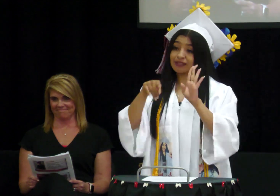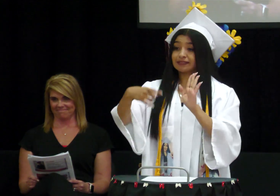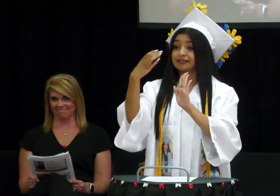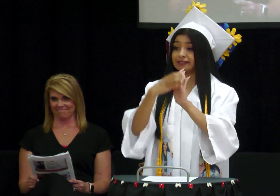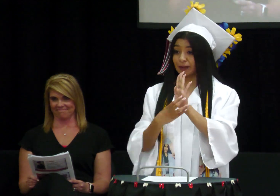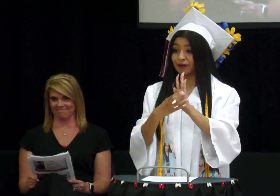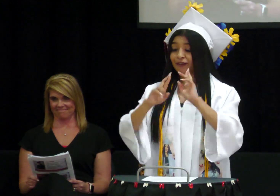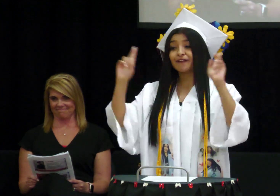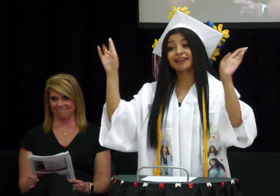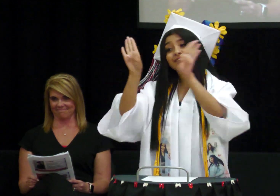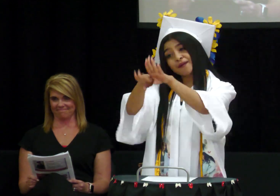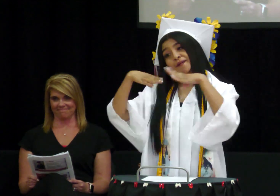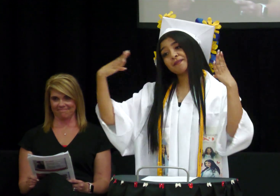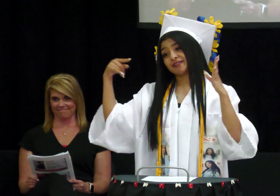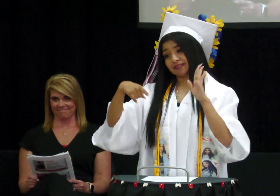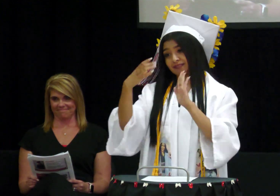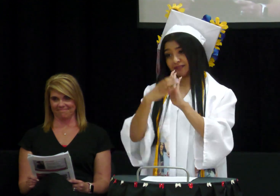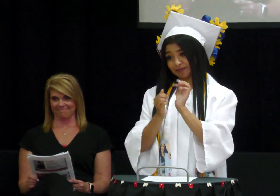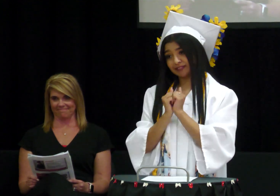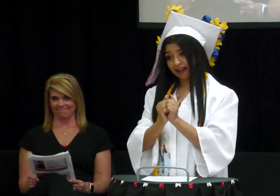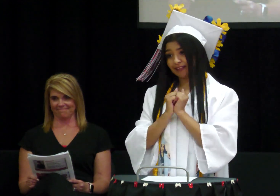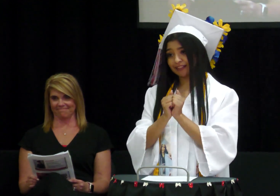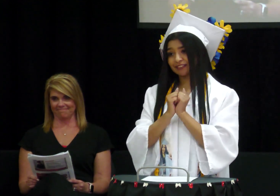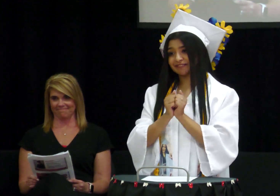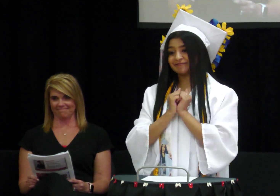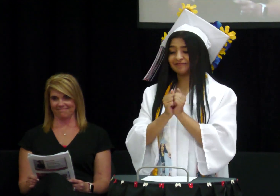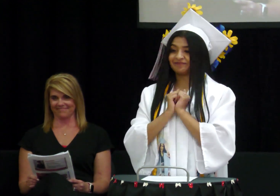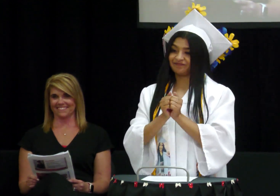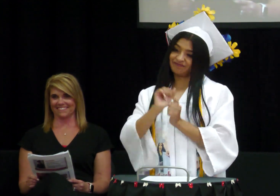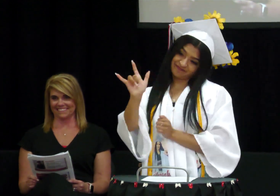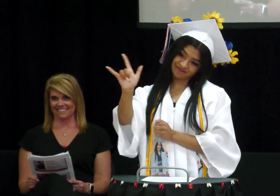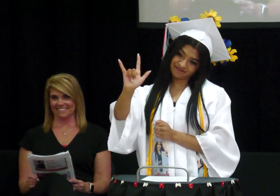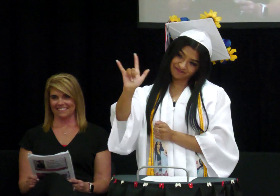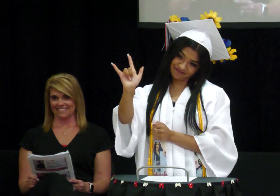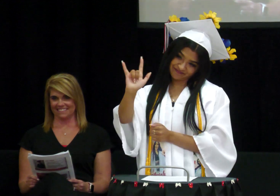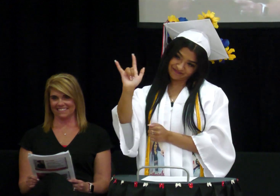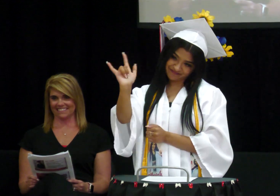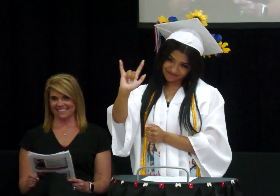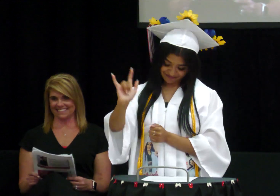I'm ready to close this chapter here and open a new one, and we're going to do it together, Mom. I love you.